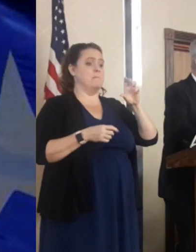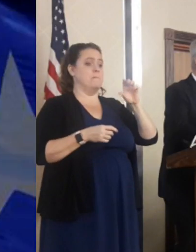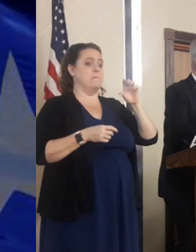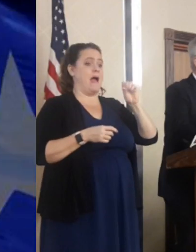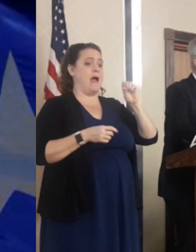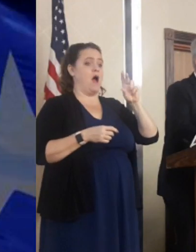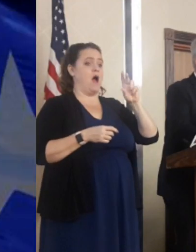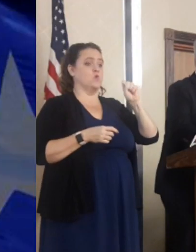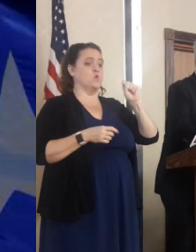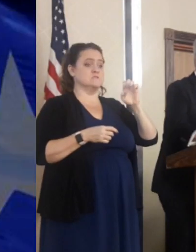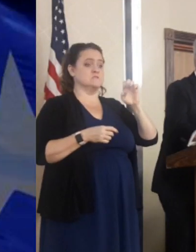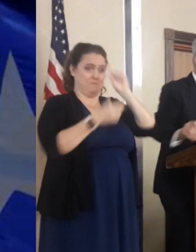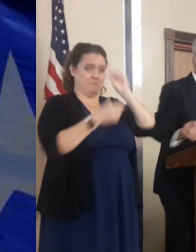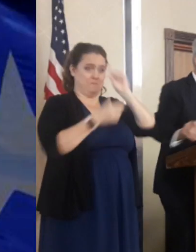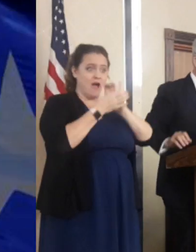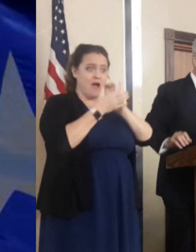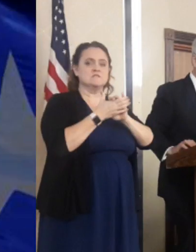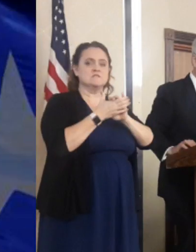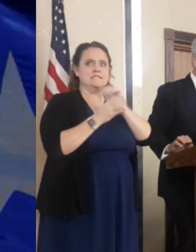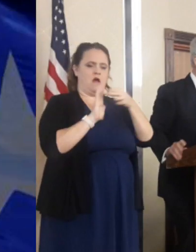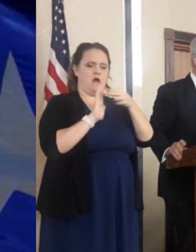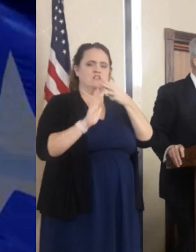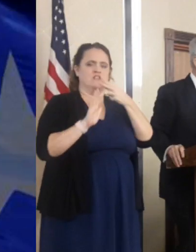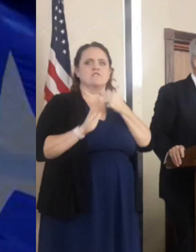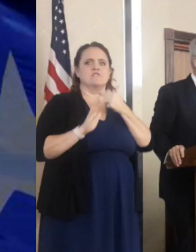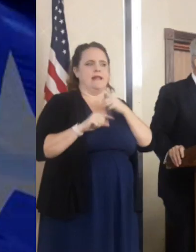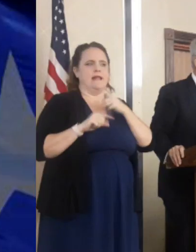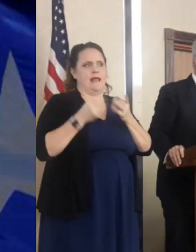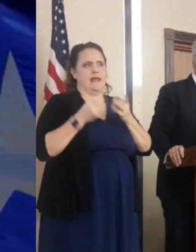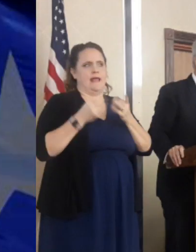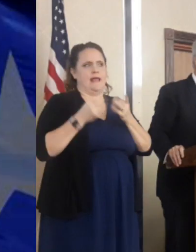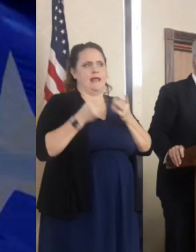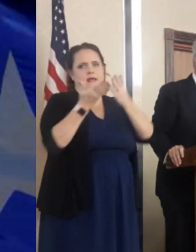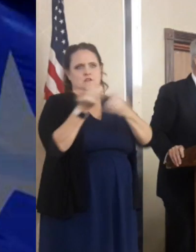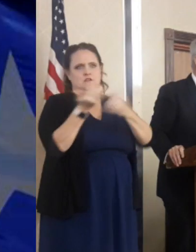That is true. It's out of the scope of changes today.